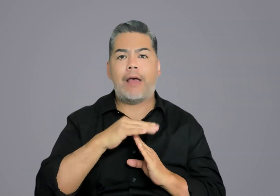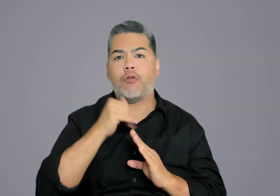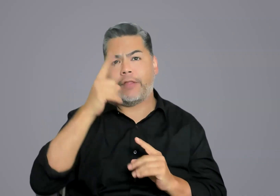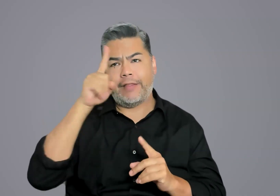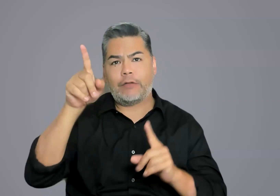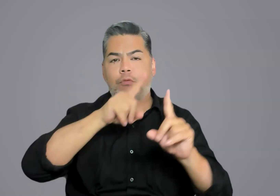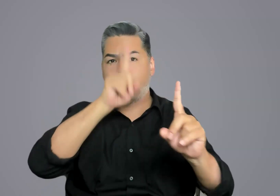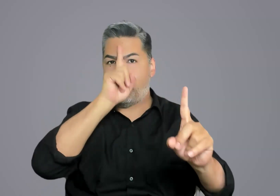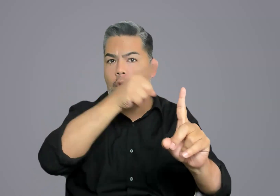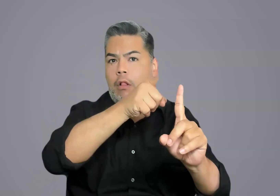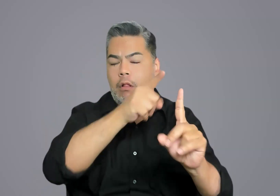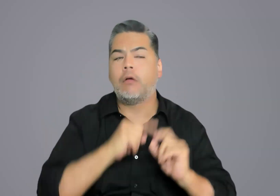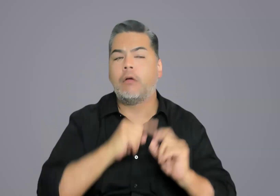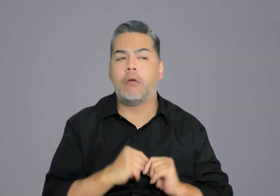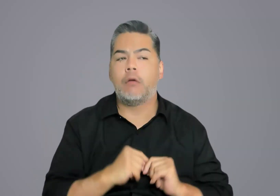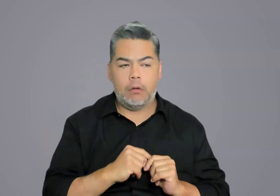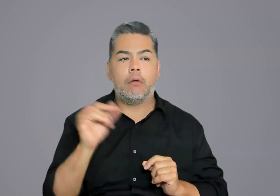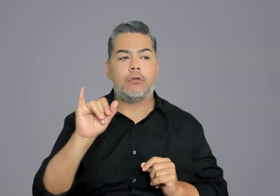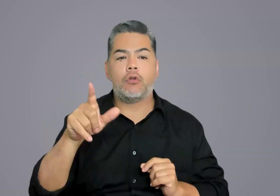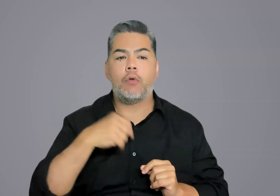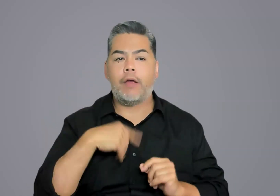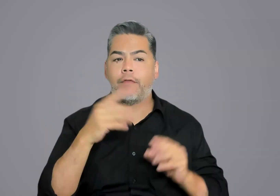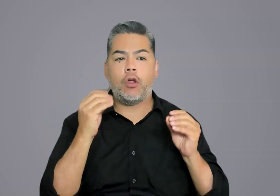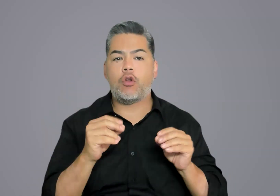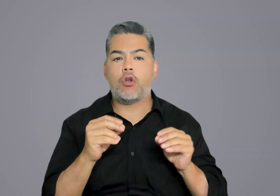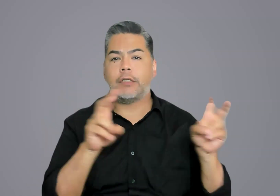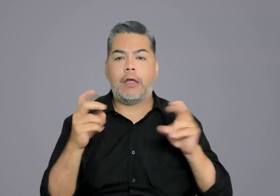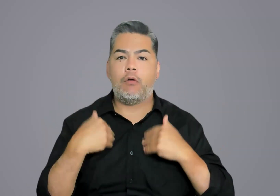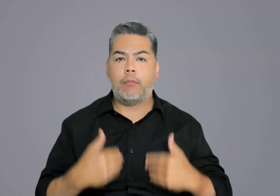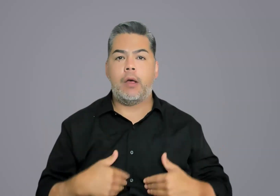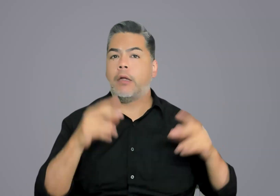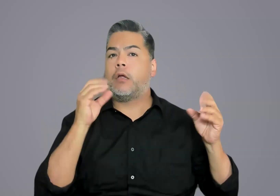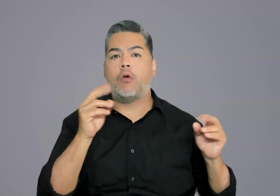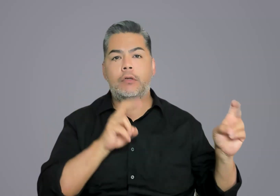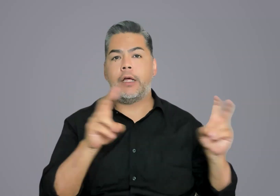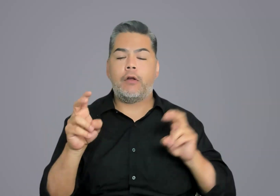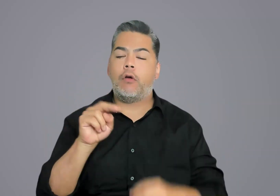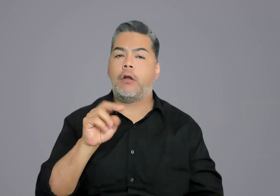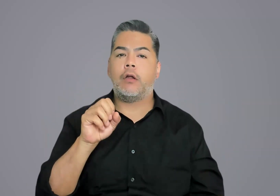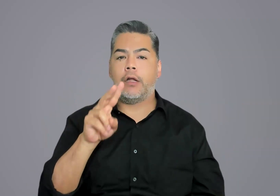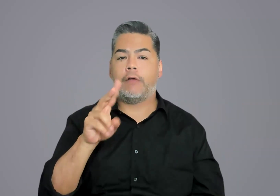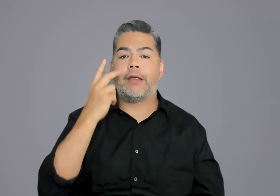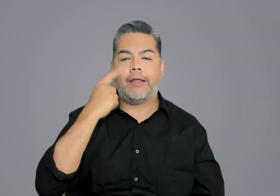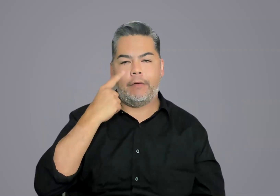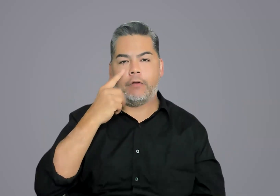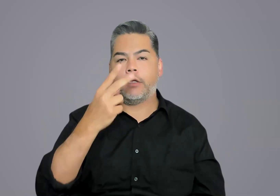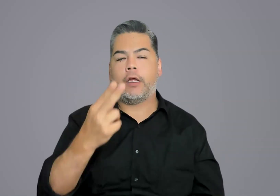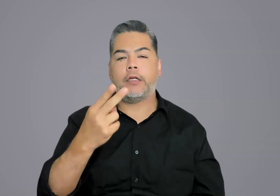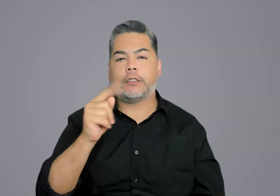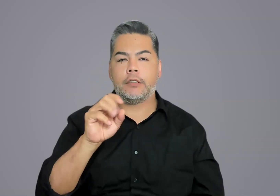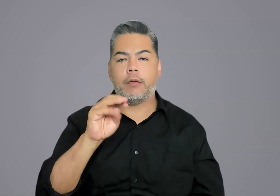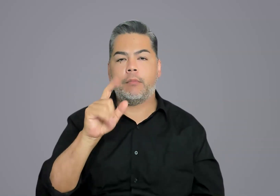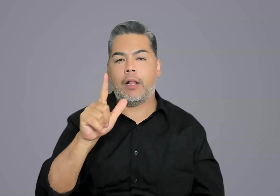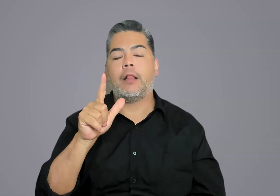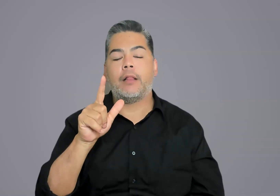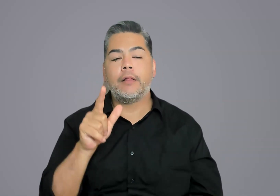intended. There's also an untitled body, untitled nav if you're looking at the HTML5 outline. because there's no